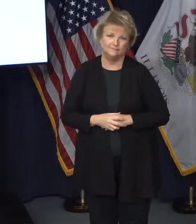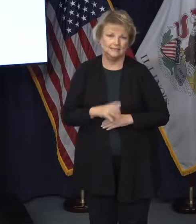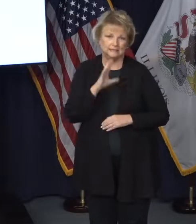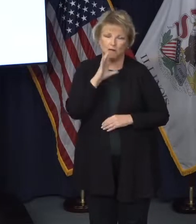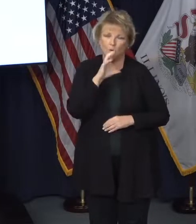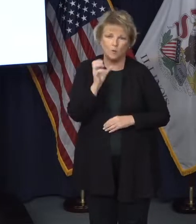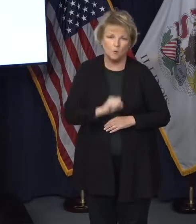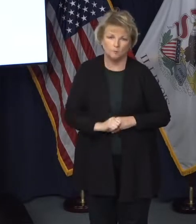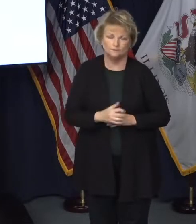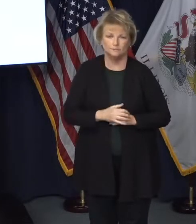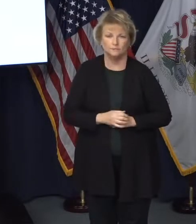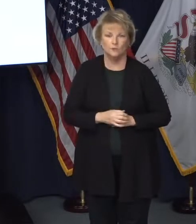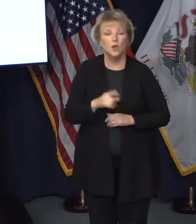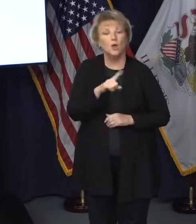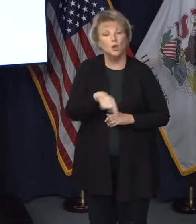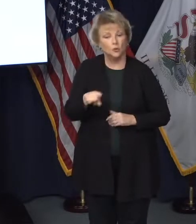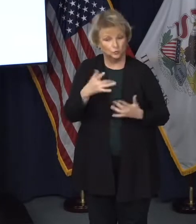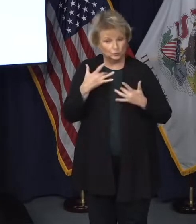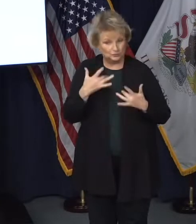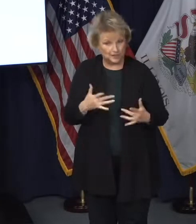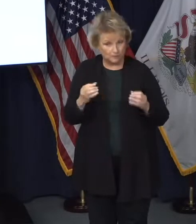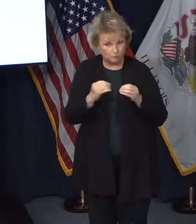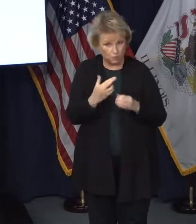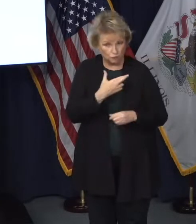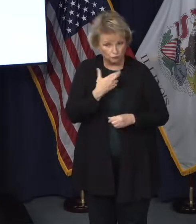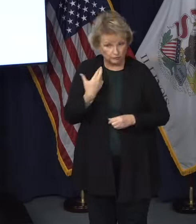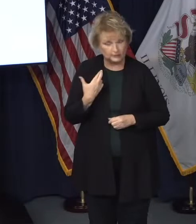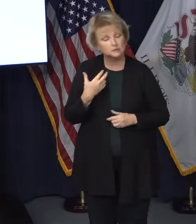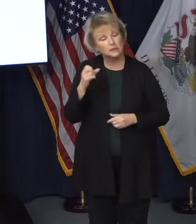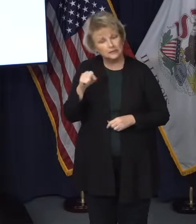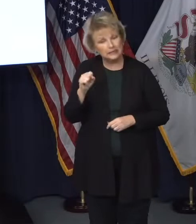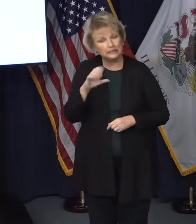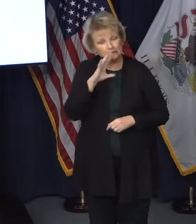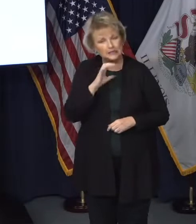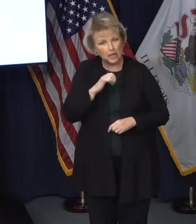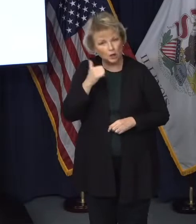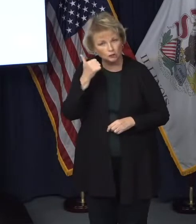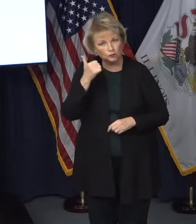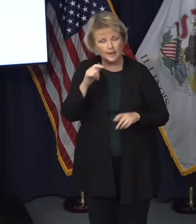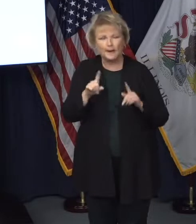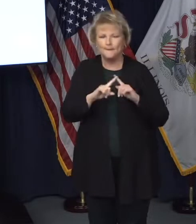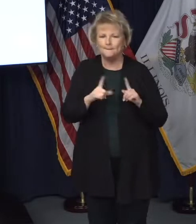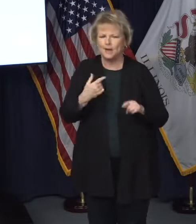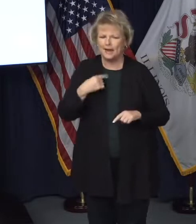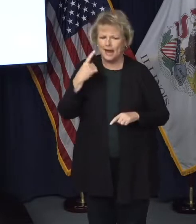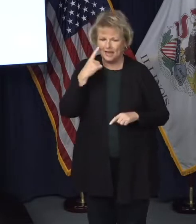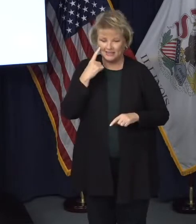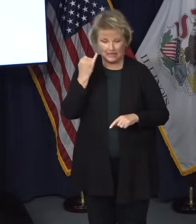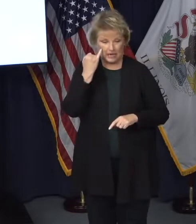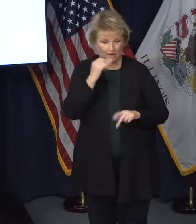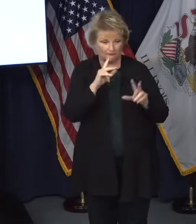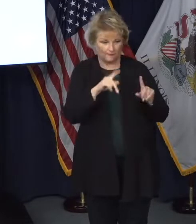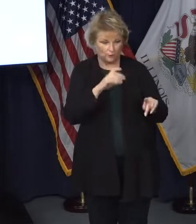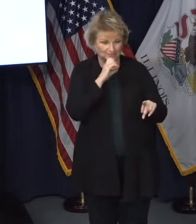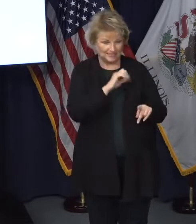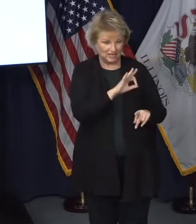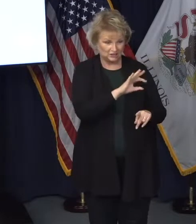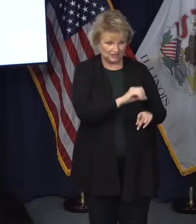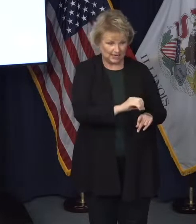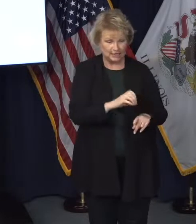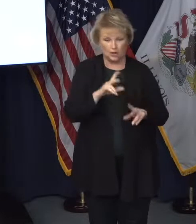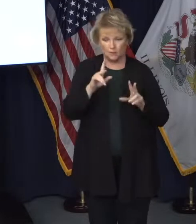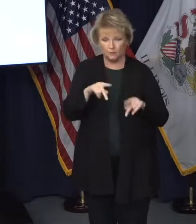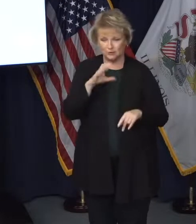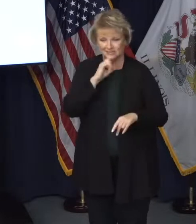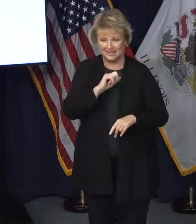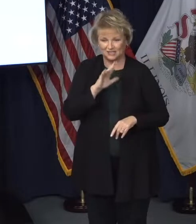The populations at greater risk are our elderly, but I believe that the death of a 90-year-old or a 50-year-old